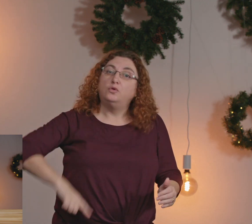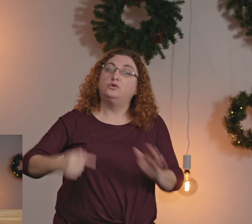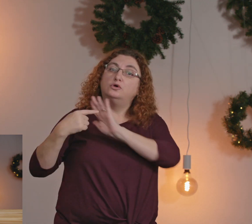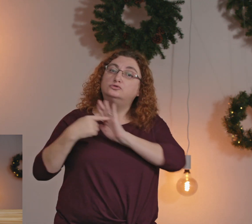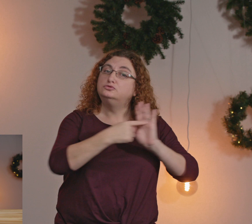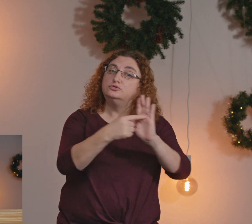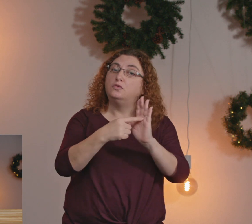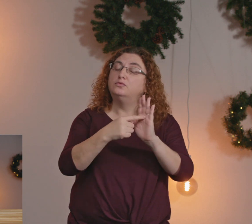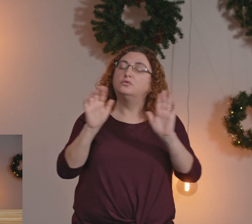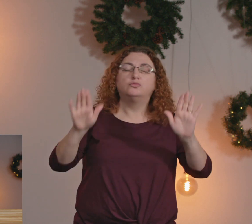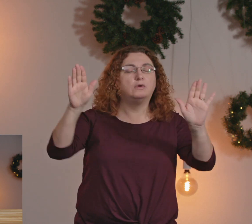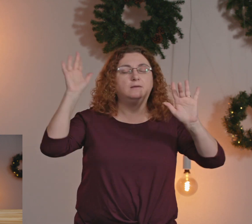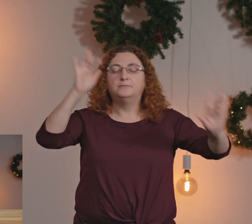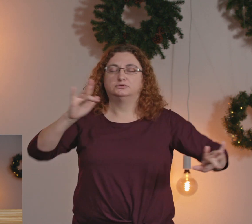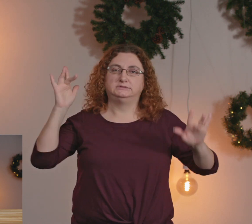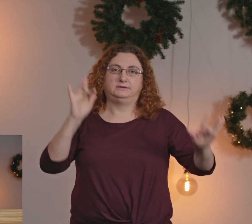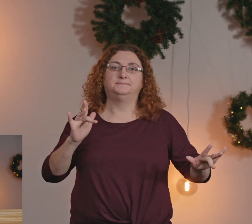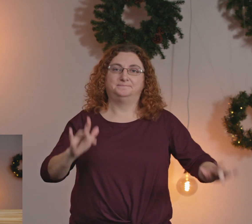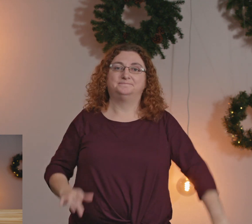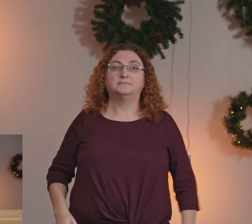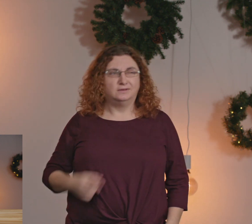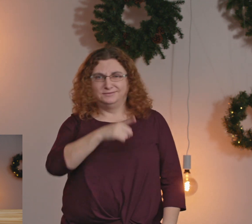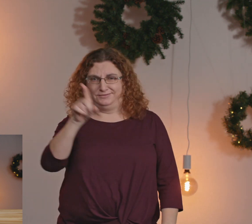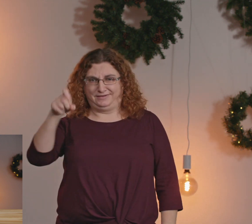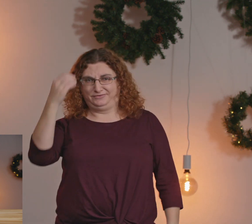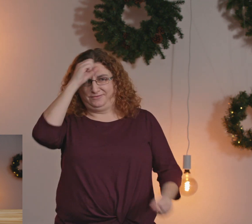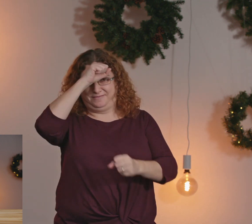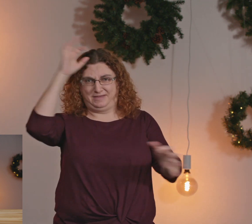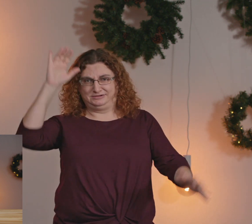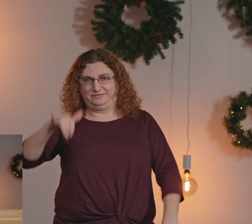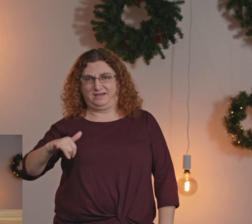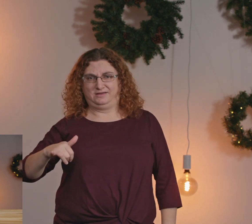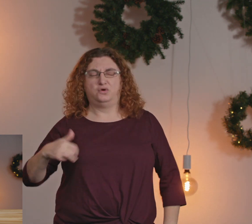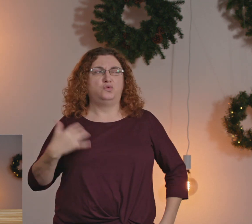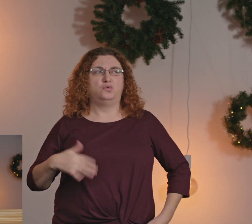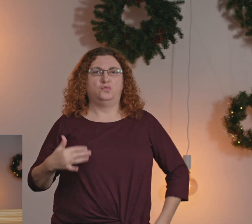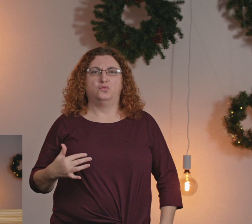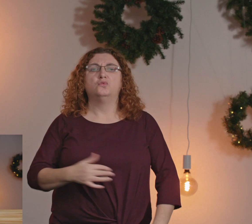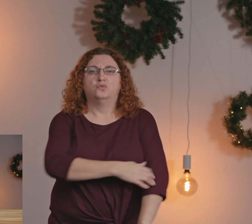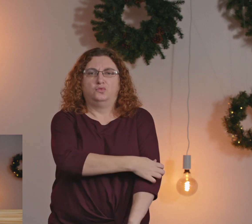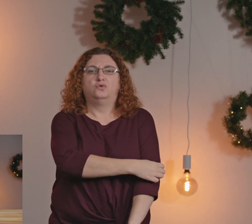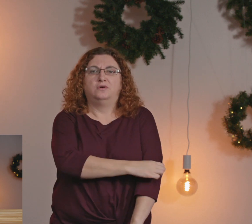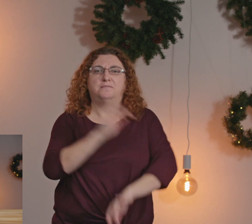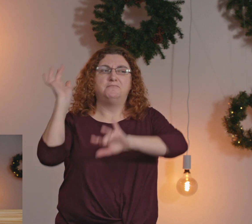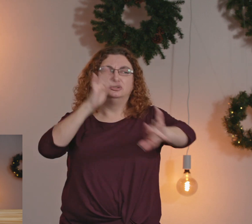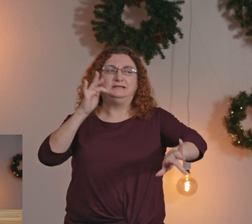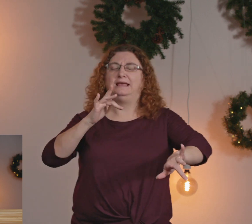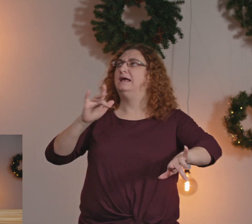great mercy. And you got to imagine that mercy is remarkable. Because,